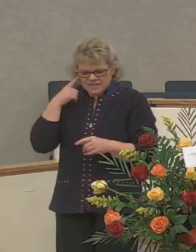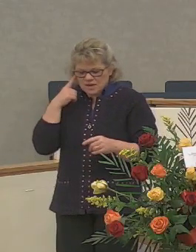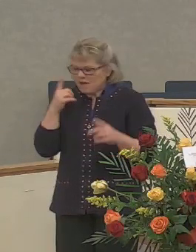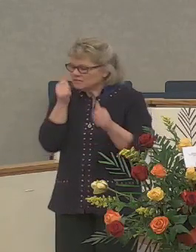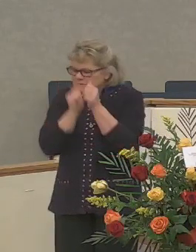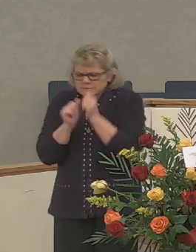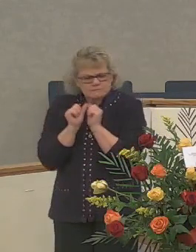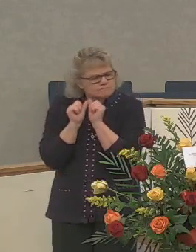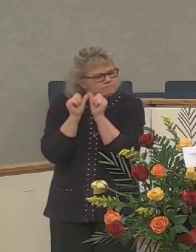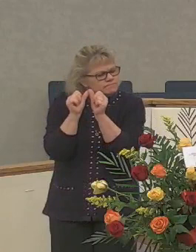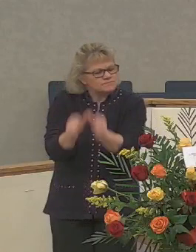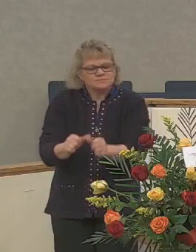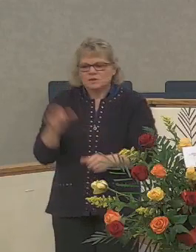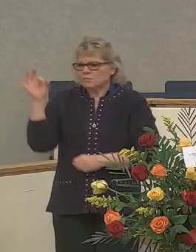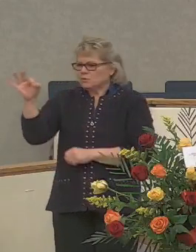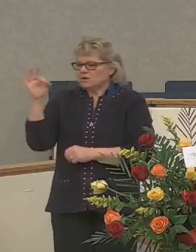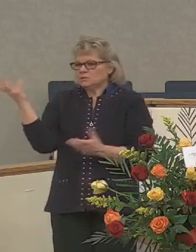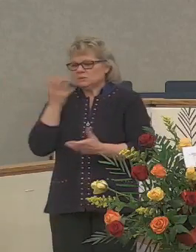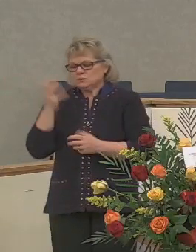Long-Suffering." What a preacher.